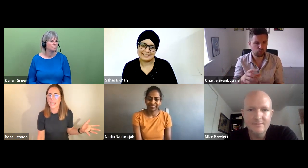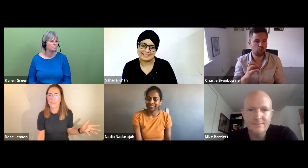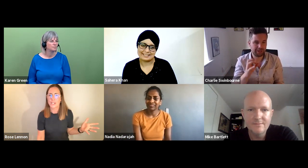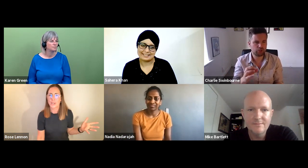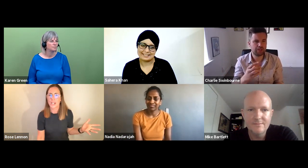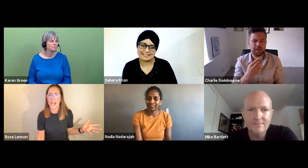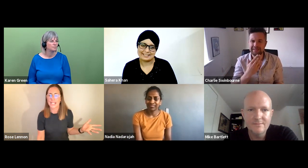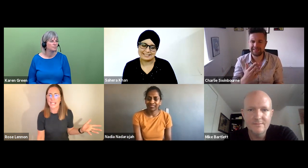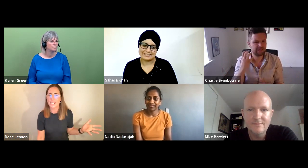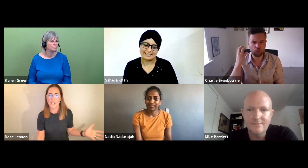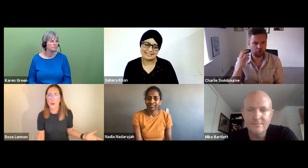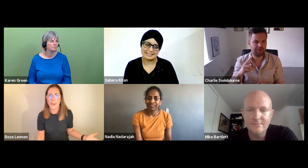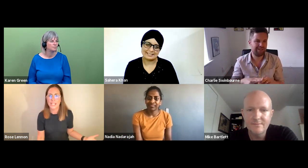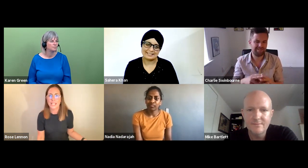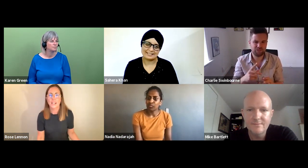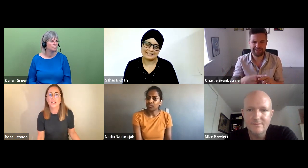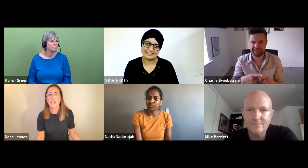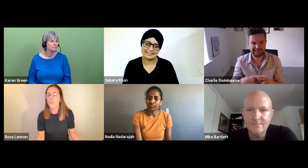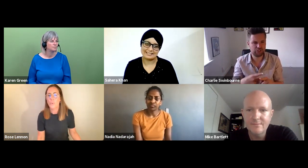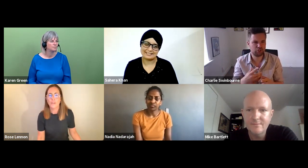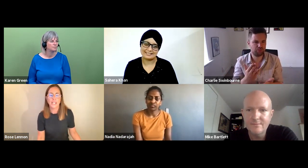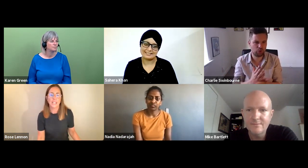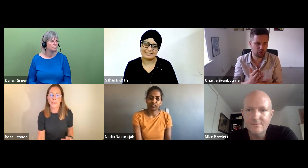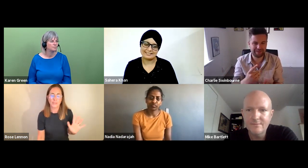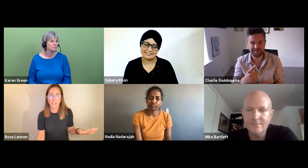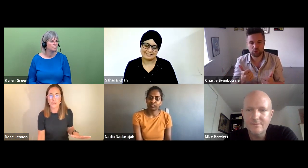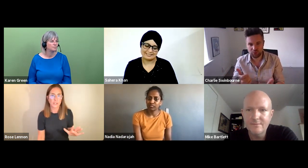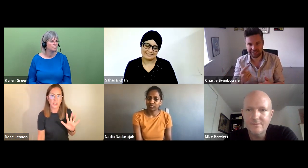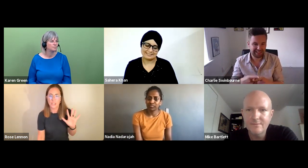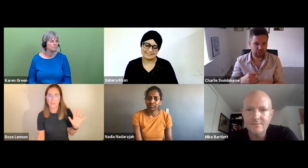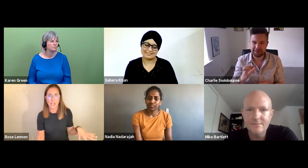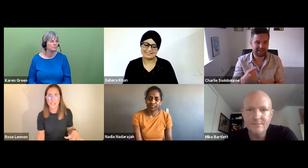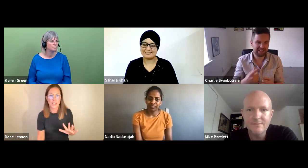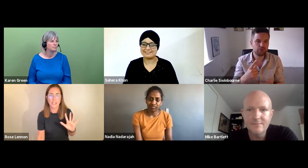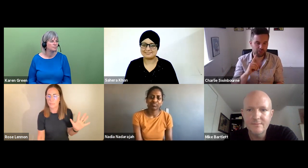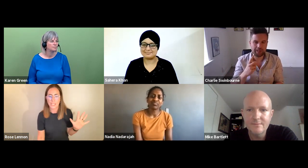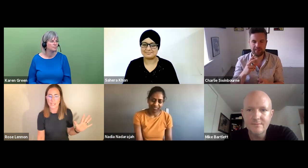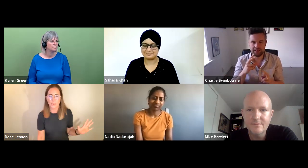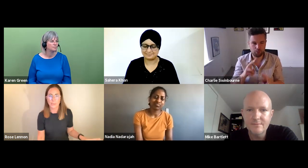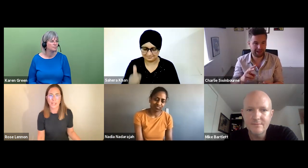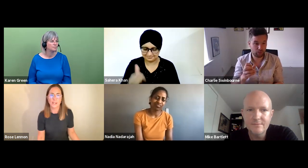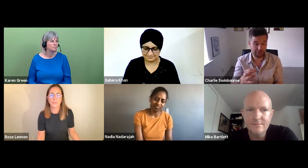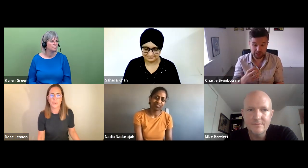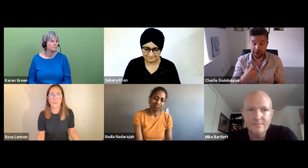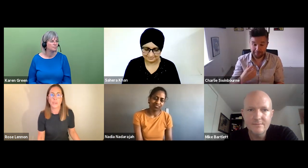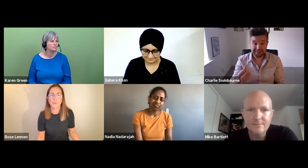same situation. Add it to the comments. Don't worry about your English structure, your writing. Please don't worry about that. We